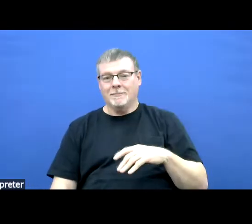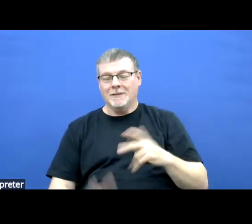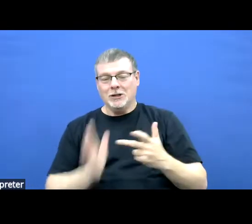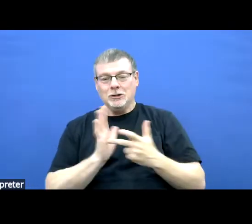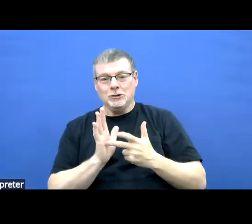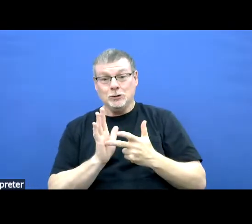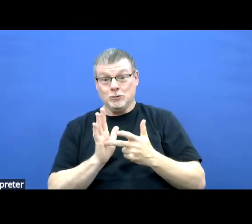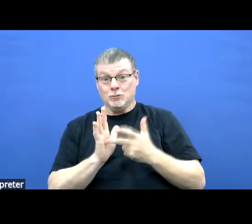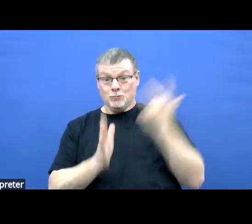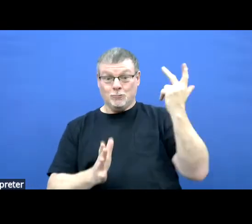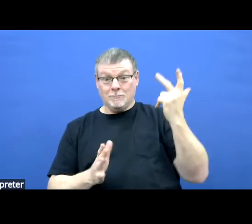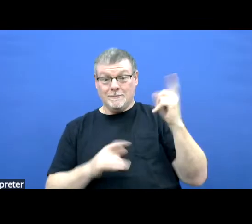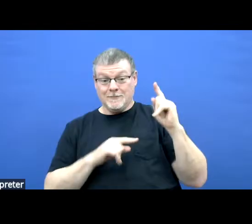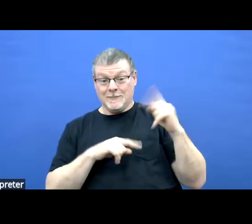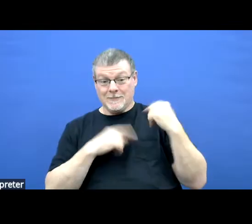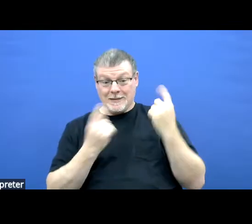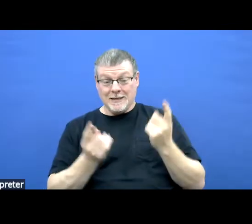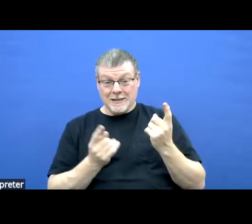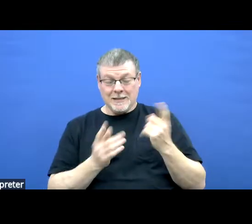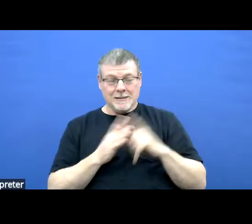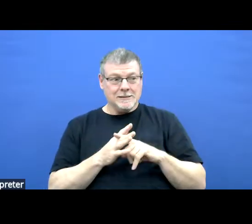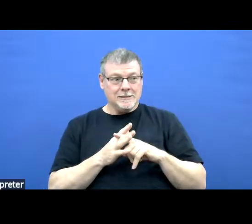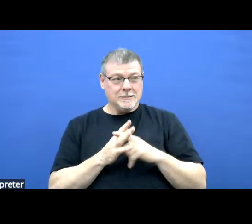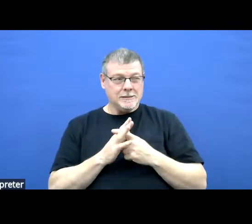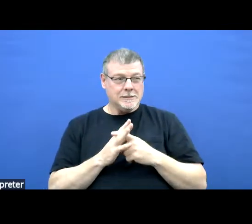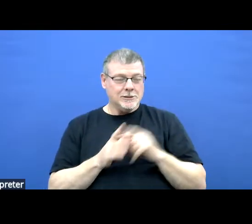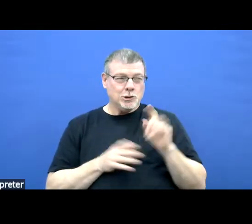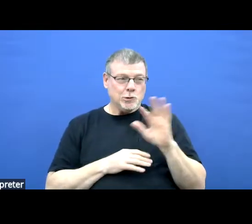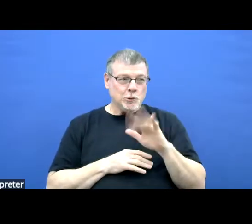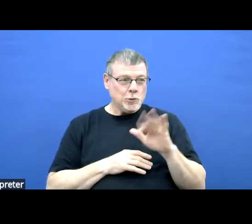tripled since I think it started in